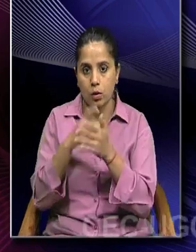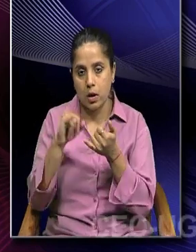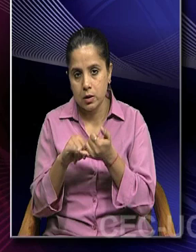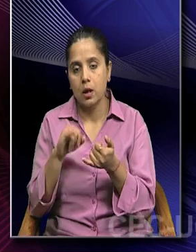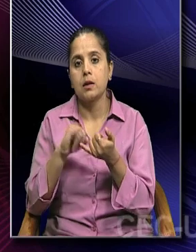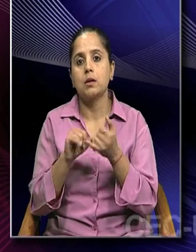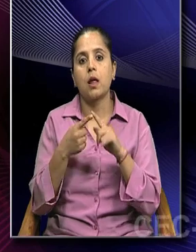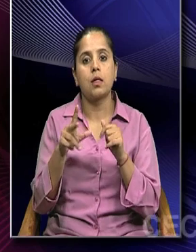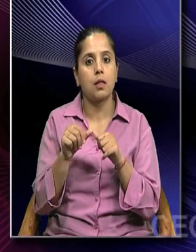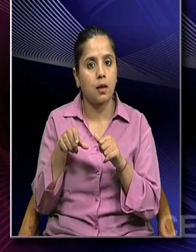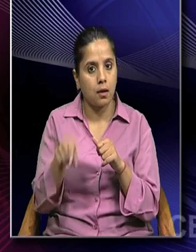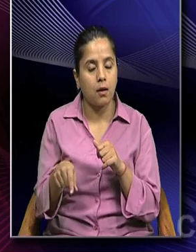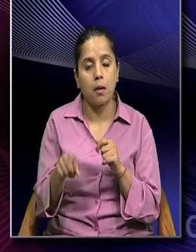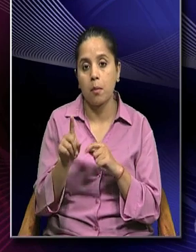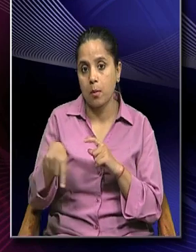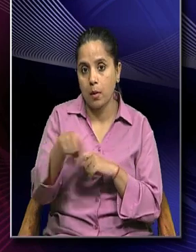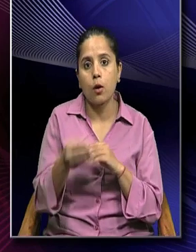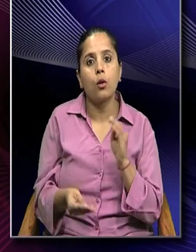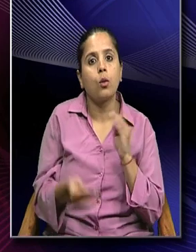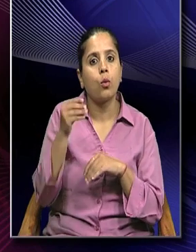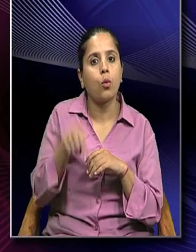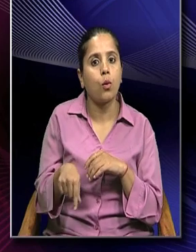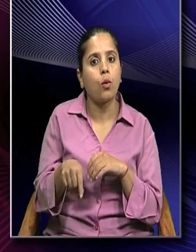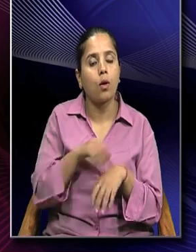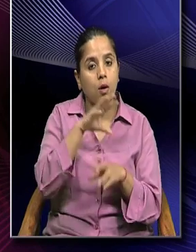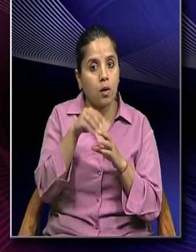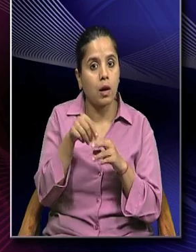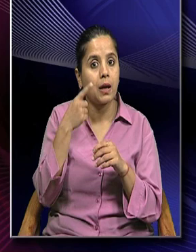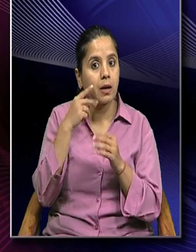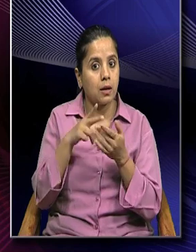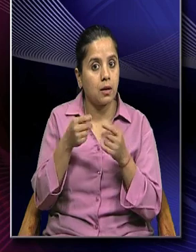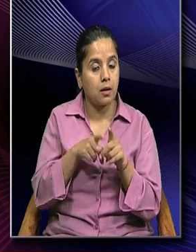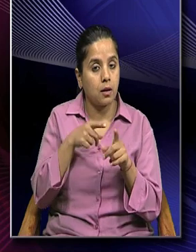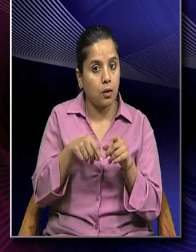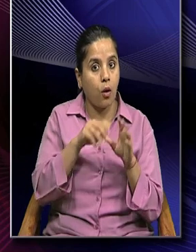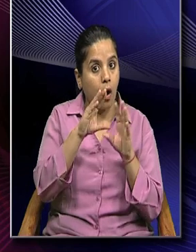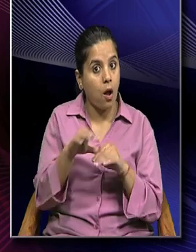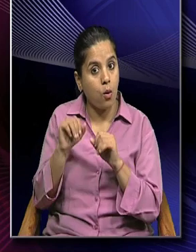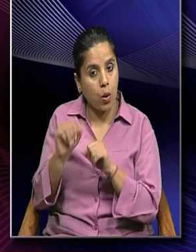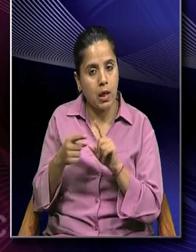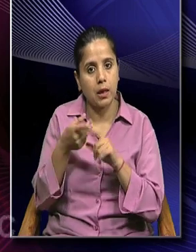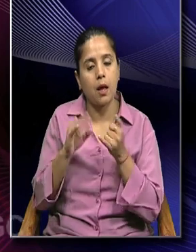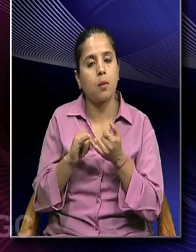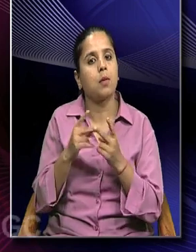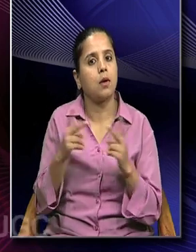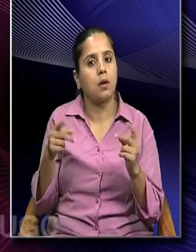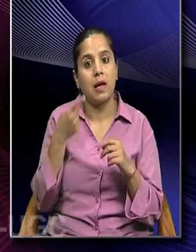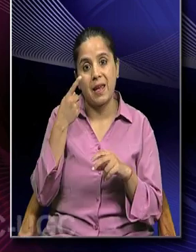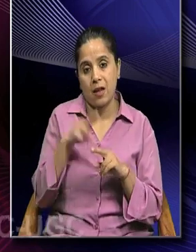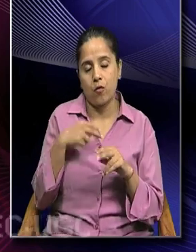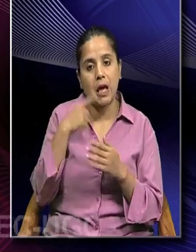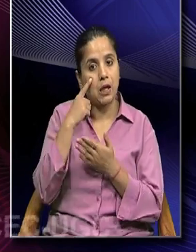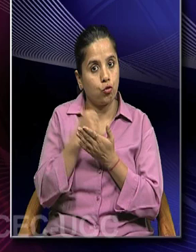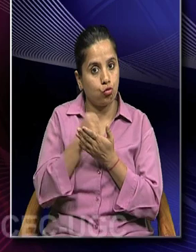sattva by the way of increase in the intensity of sattva and reduction in the intensity of tamas. So, if we try